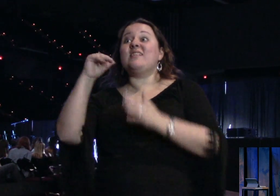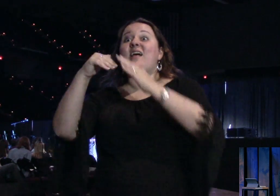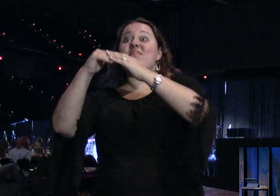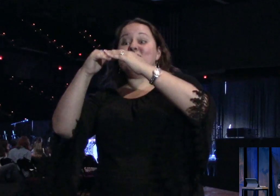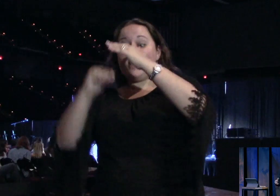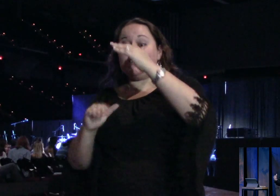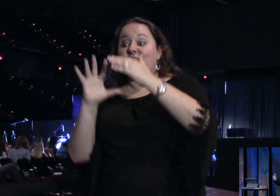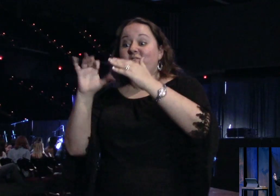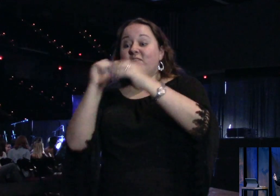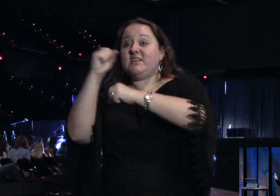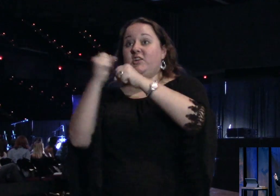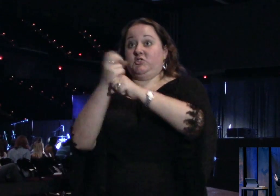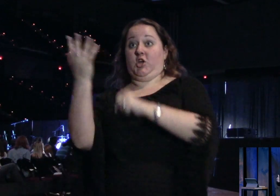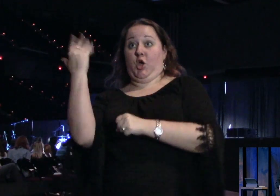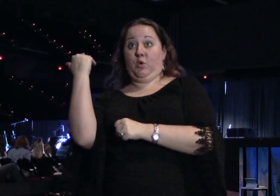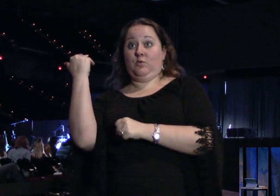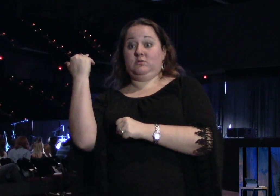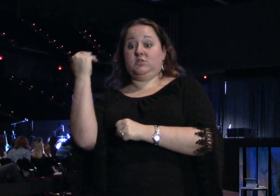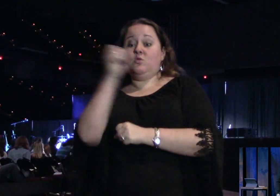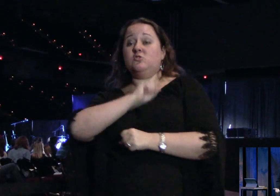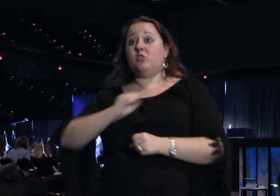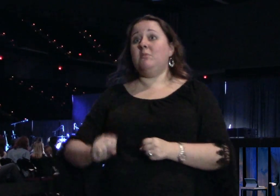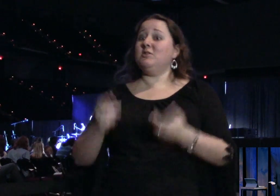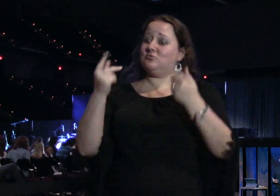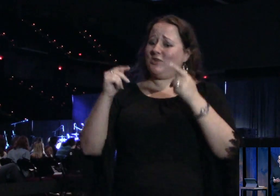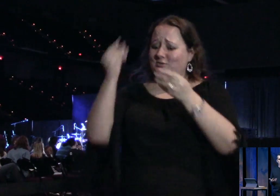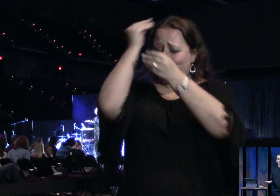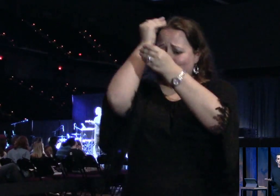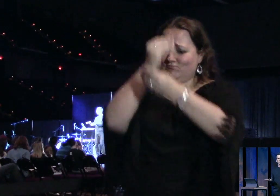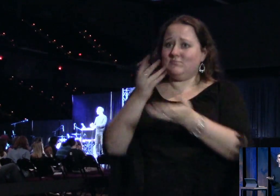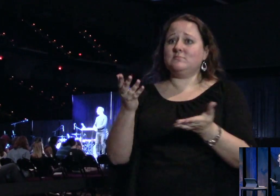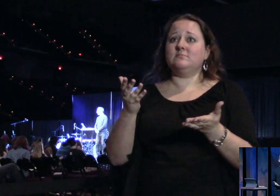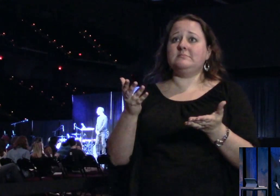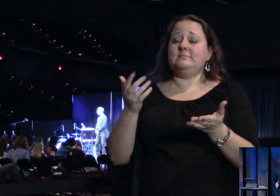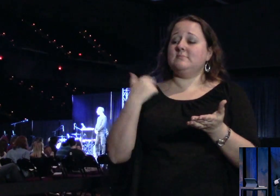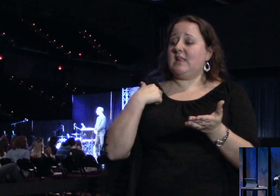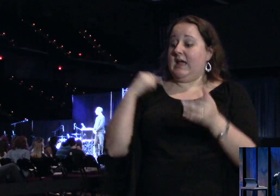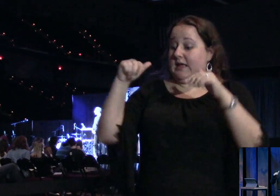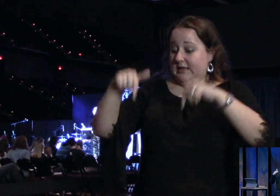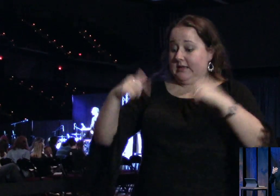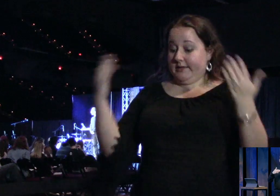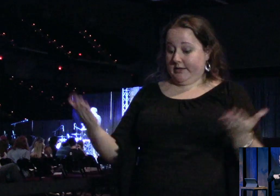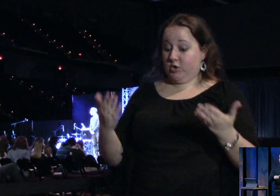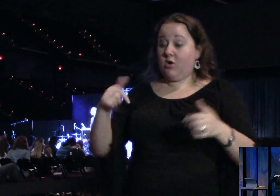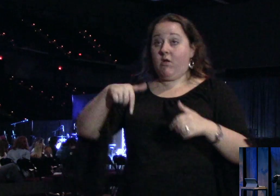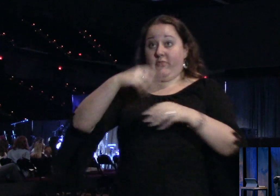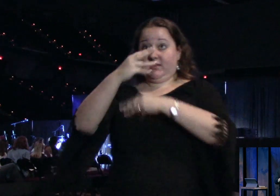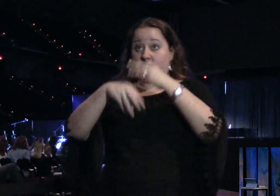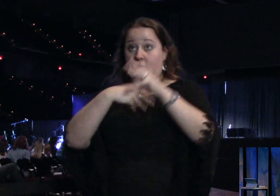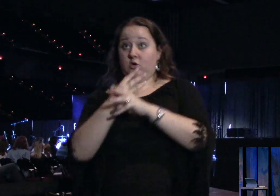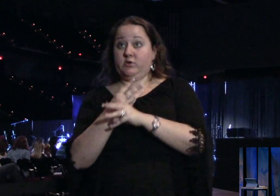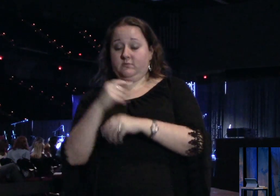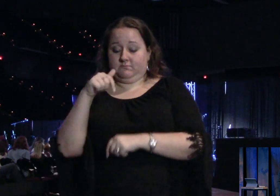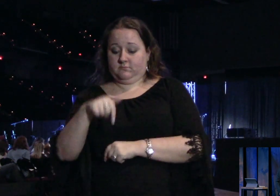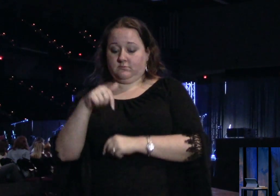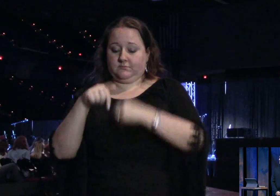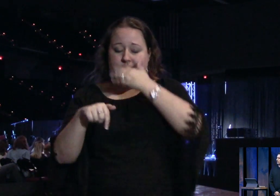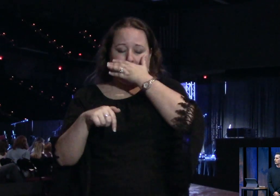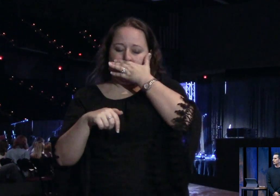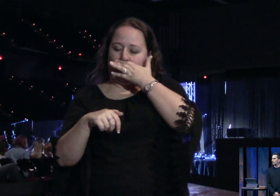And it's less than 50 years ago. See, you know what Solomon is trying to show us? He's trying to show us this. Under the